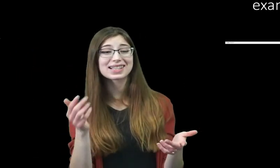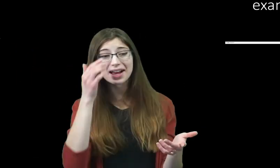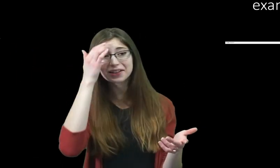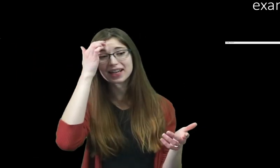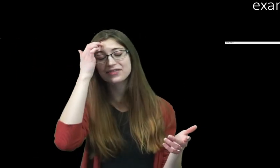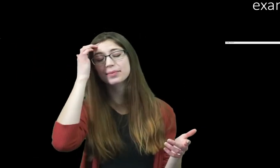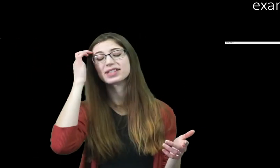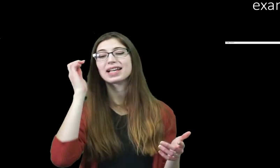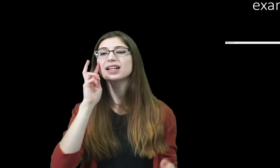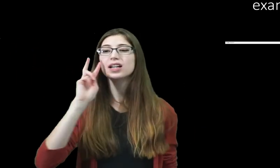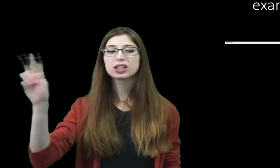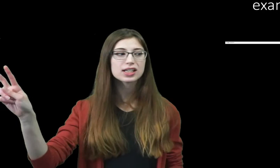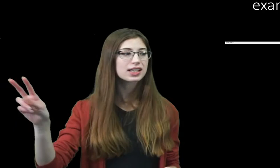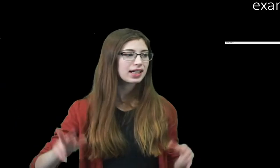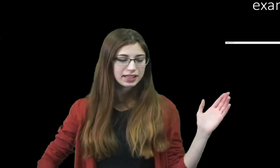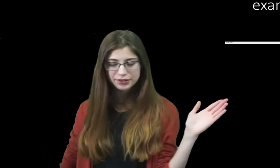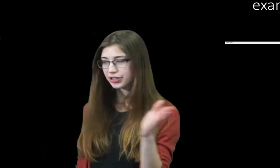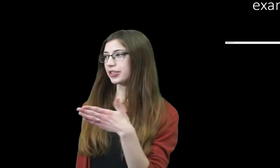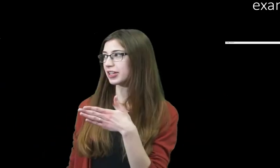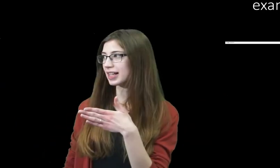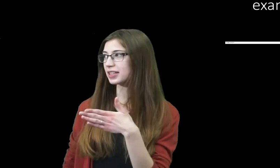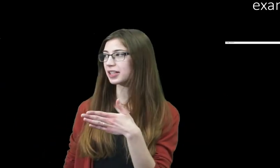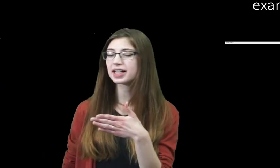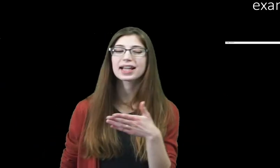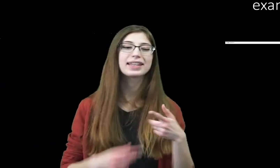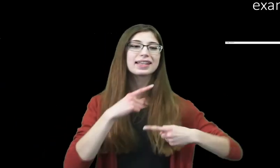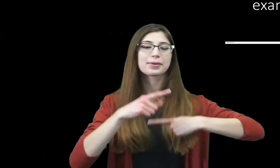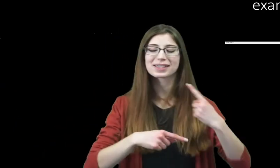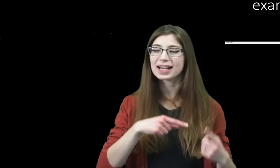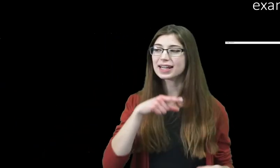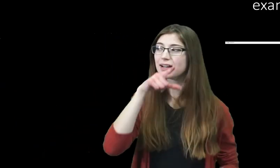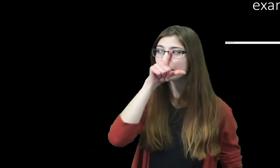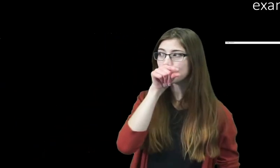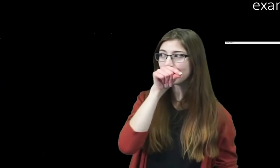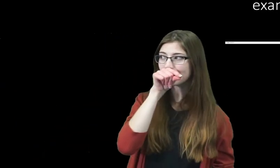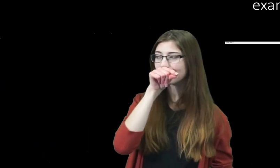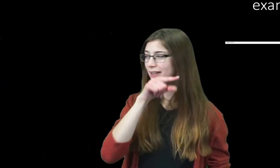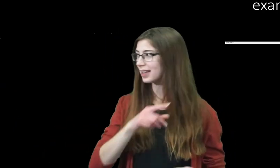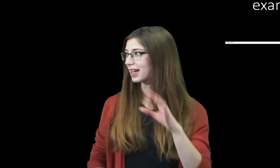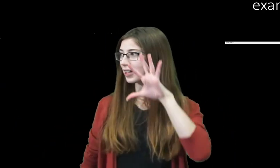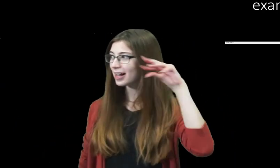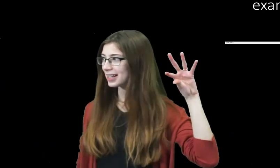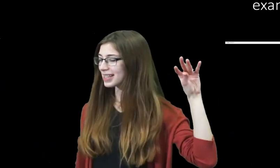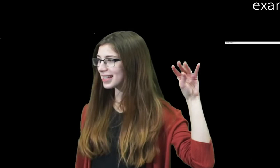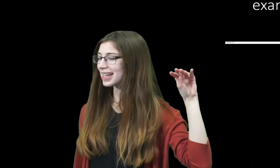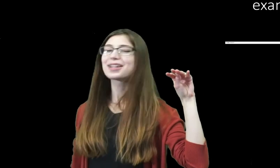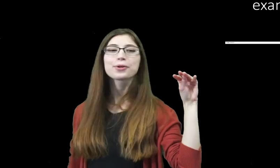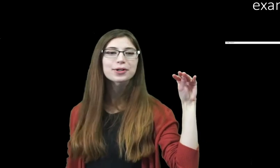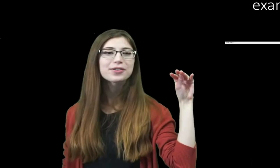ASL, if someone said, look, and you turned your head to look, and then they were signing a bird, you're not going to see it in the corner of your